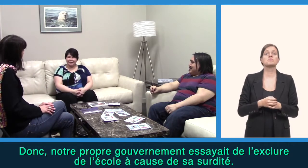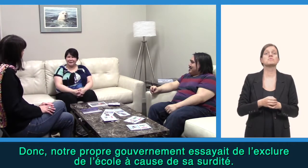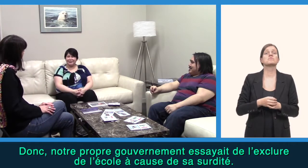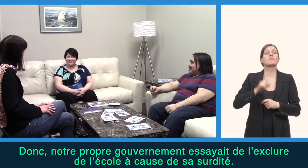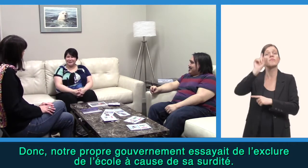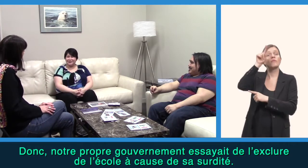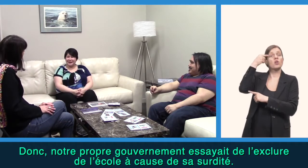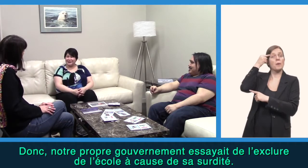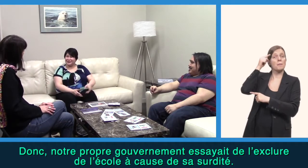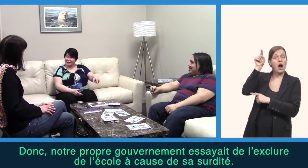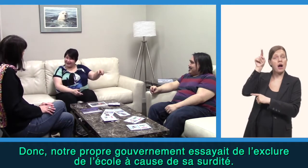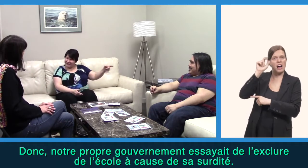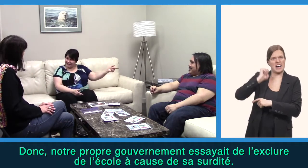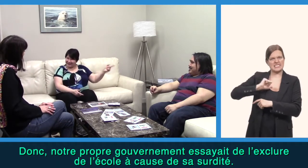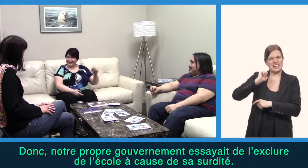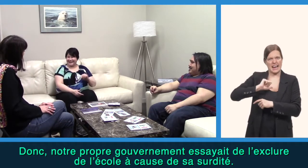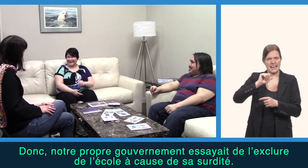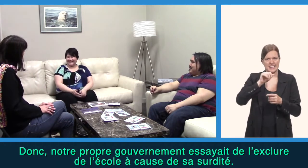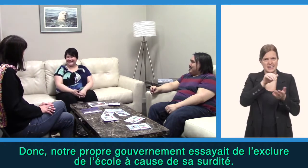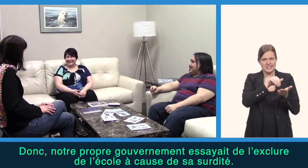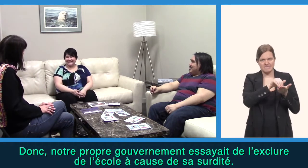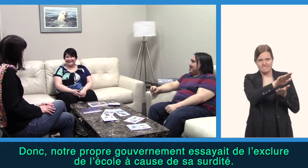own government was trying to